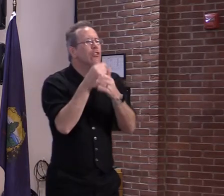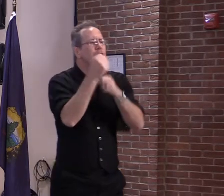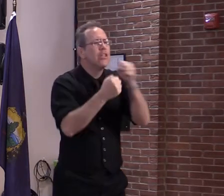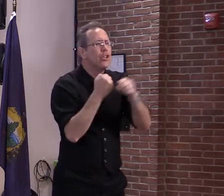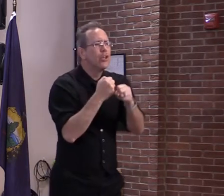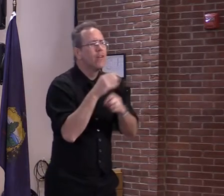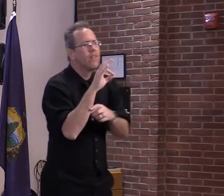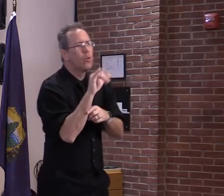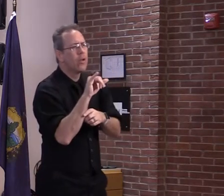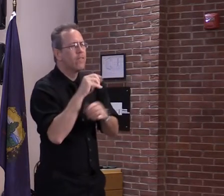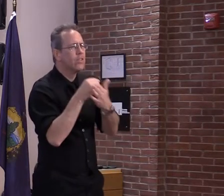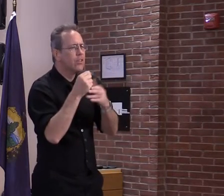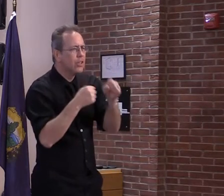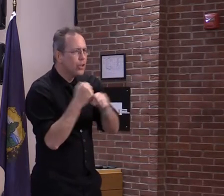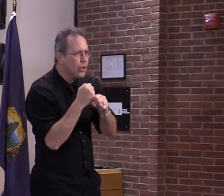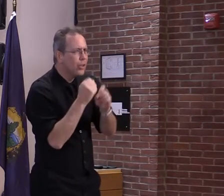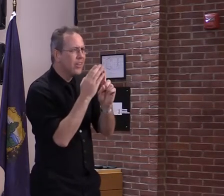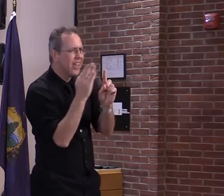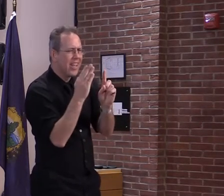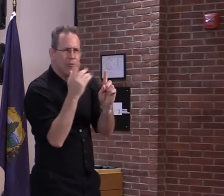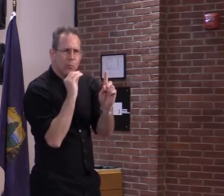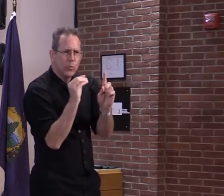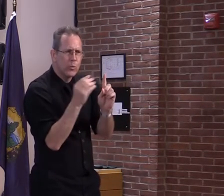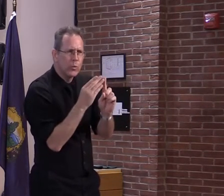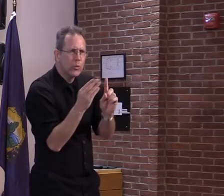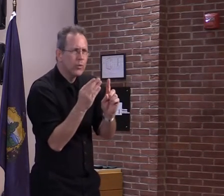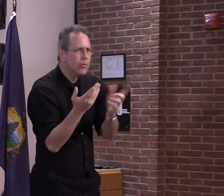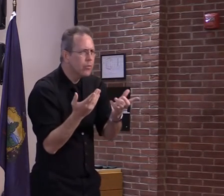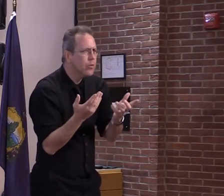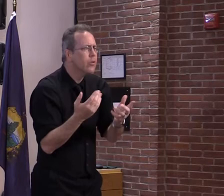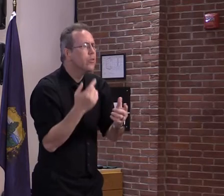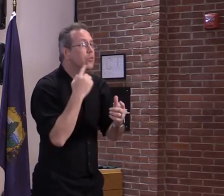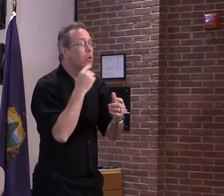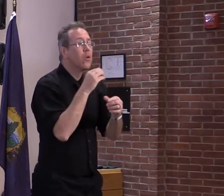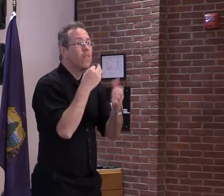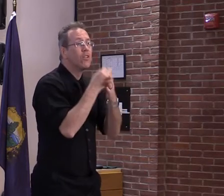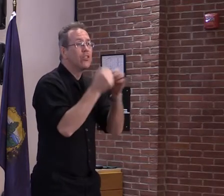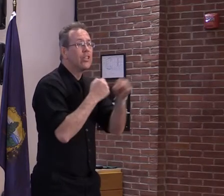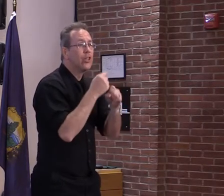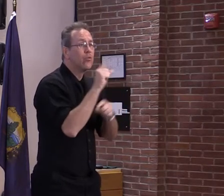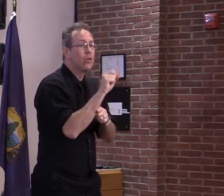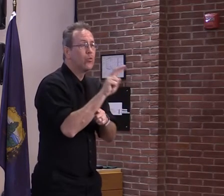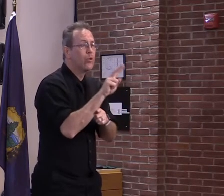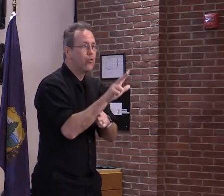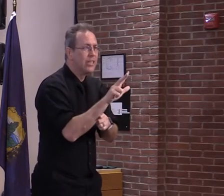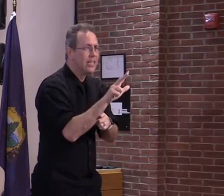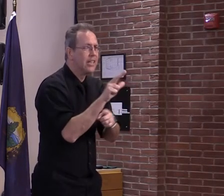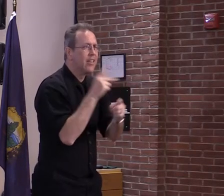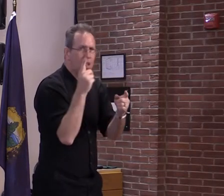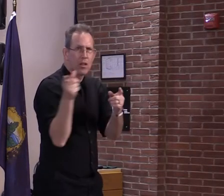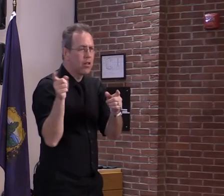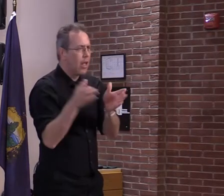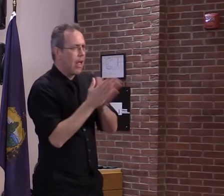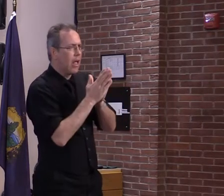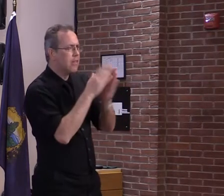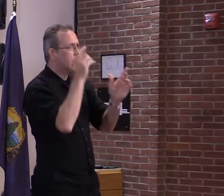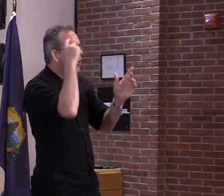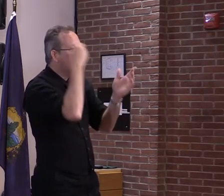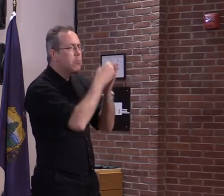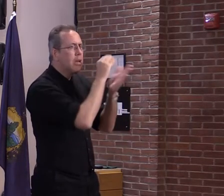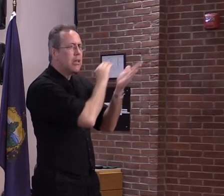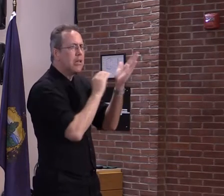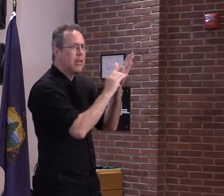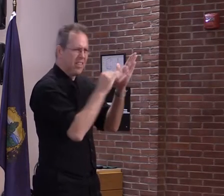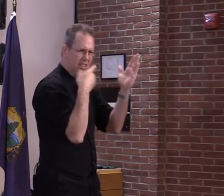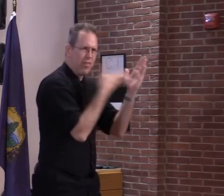expense, which doesn't actually have anything in it, and then FY23 budget request for governor's recommendation, and that's where I'm getting the